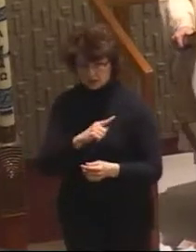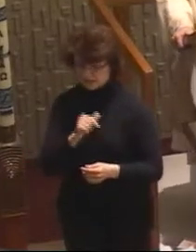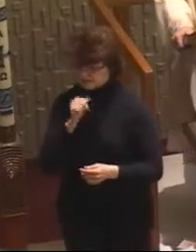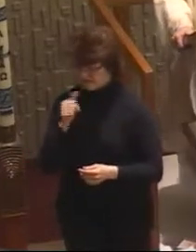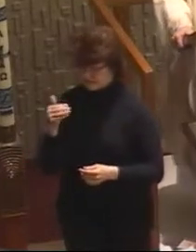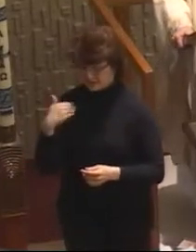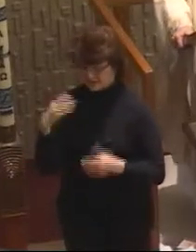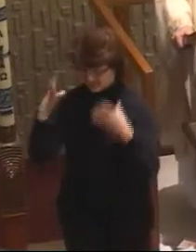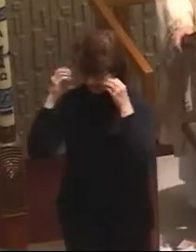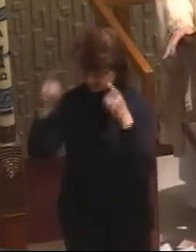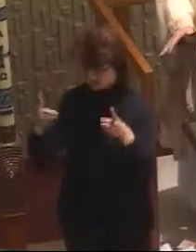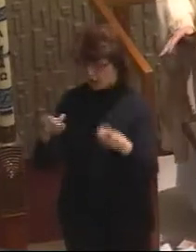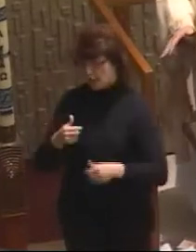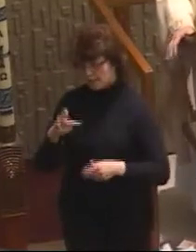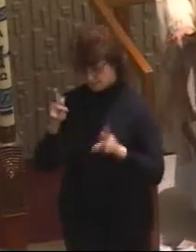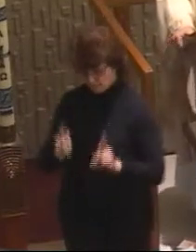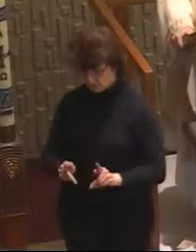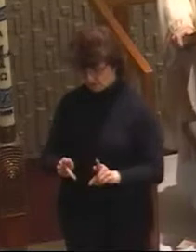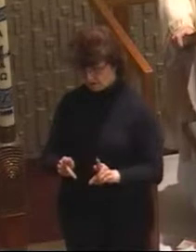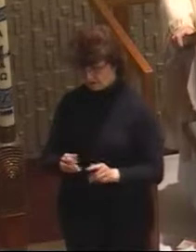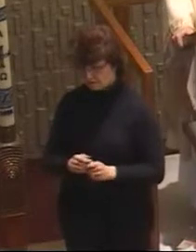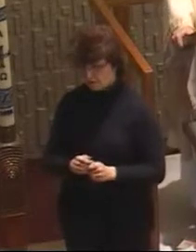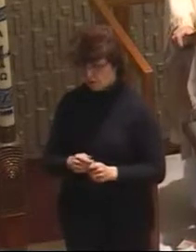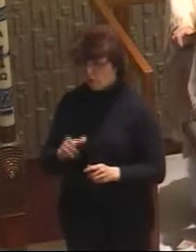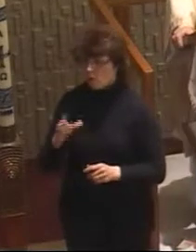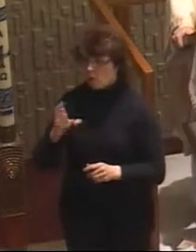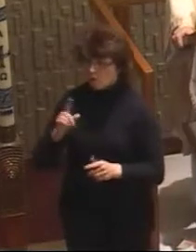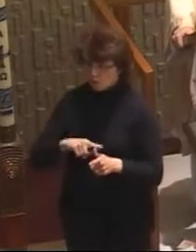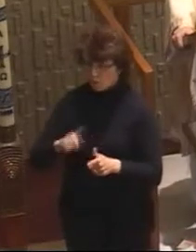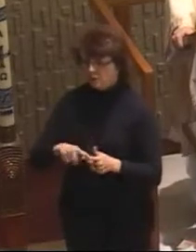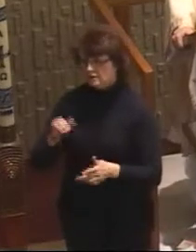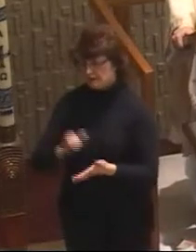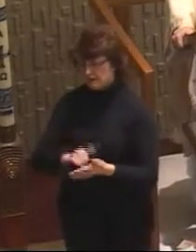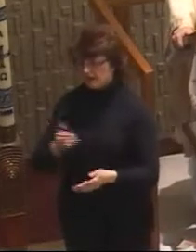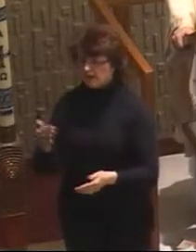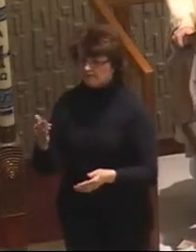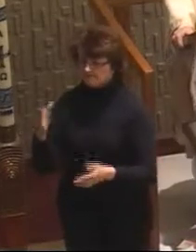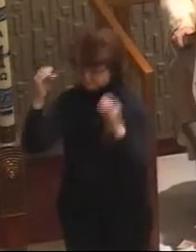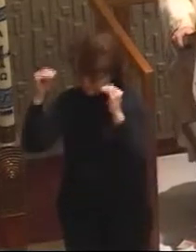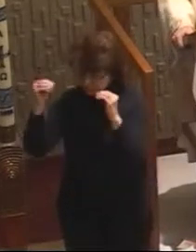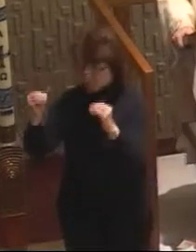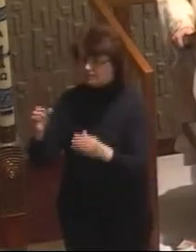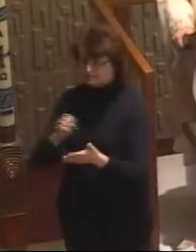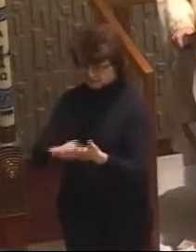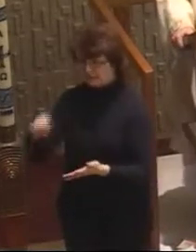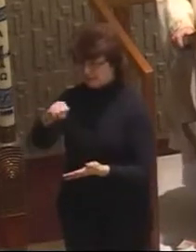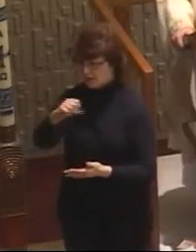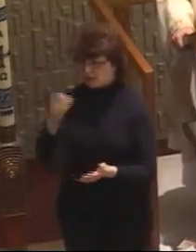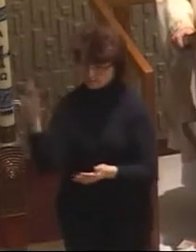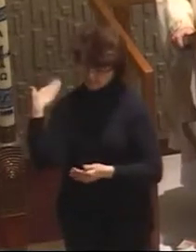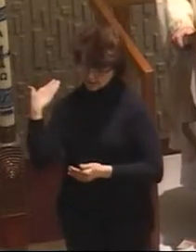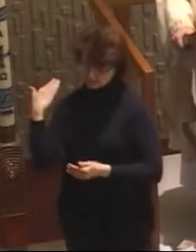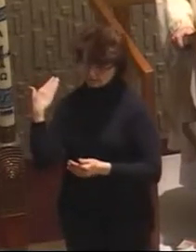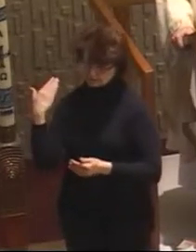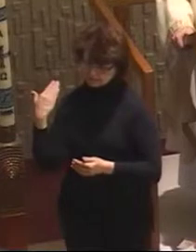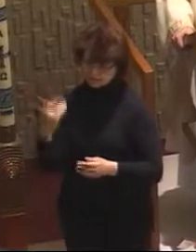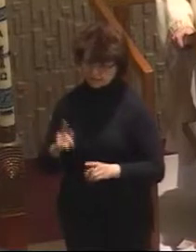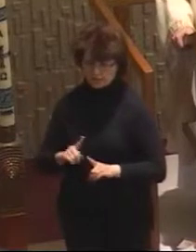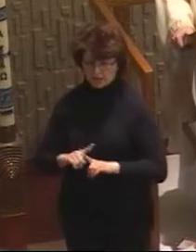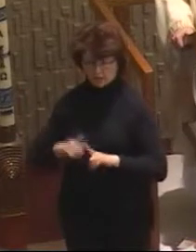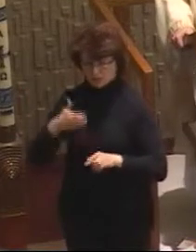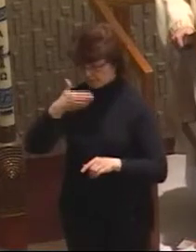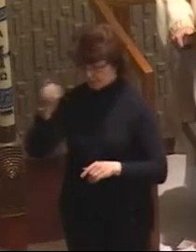degree, or because I've done formation before in the past. It's not because the need there is any greater